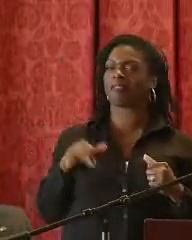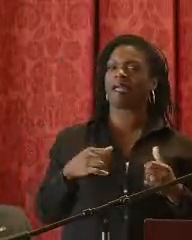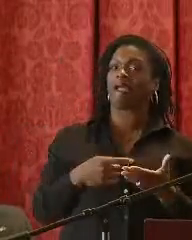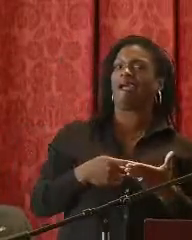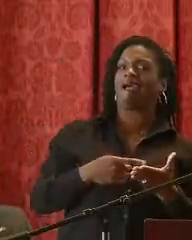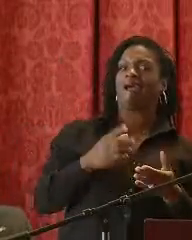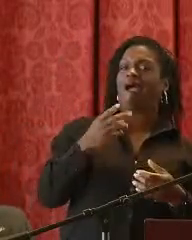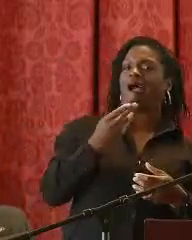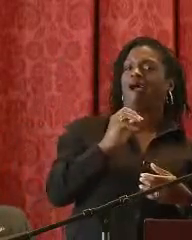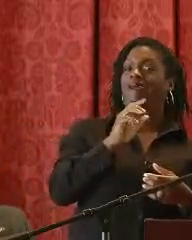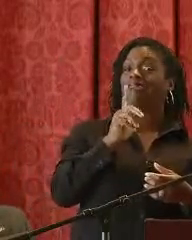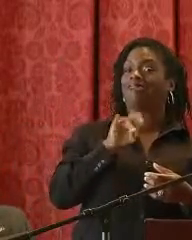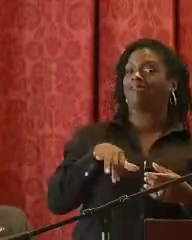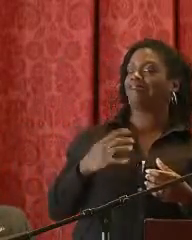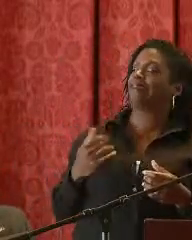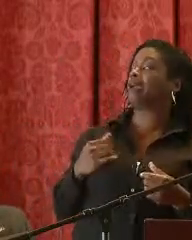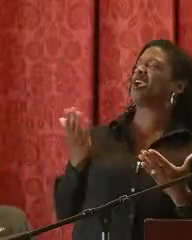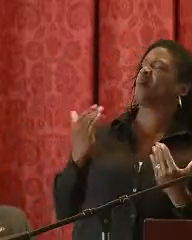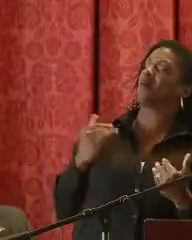$100, right, Barbara?